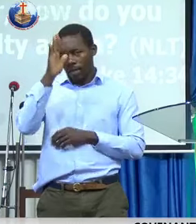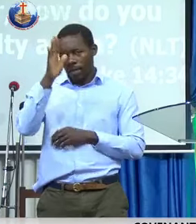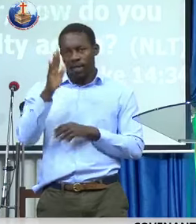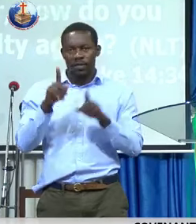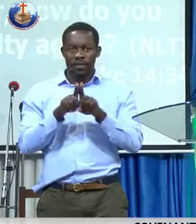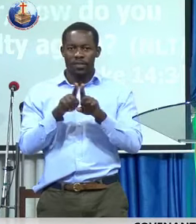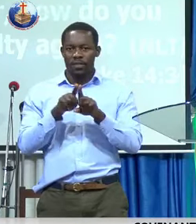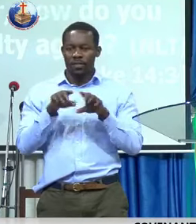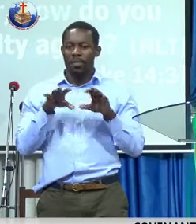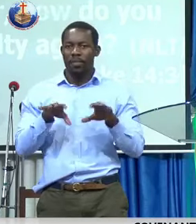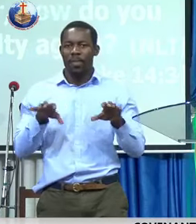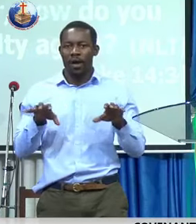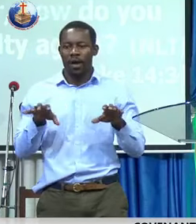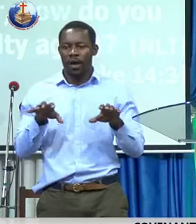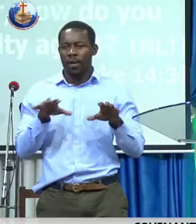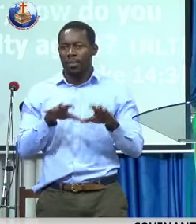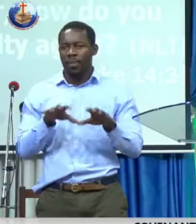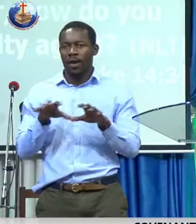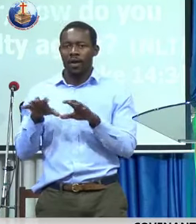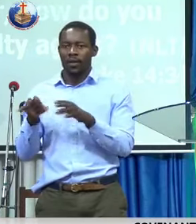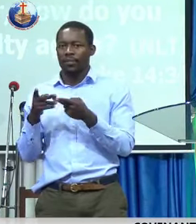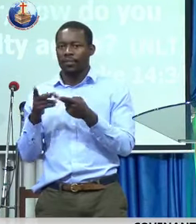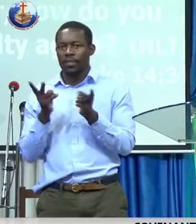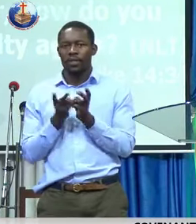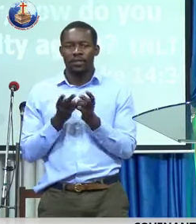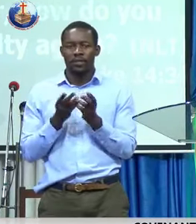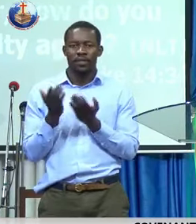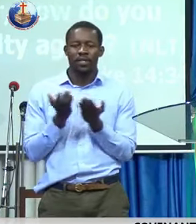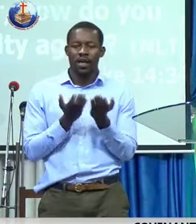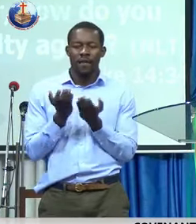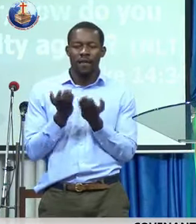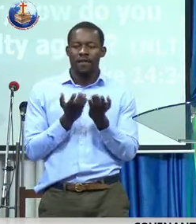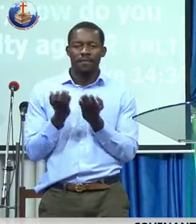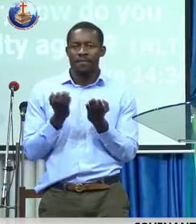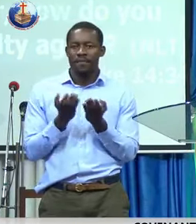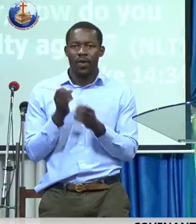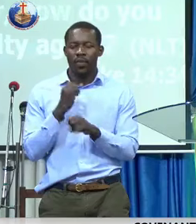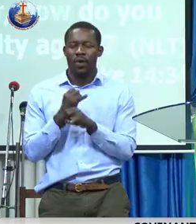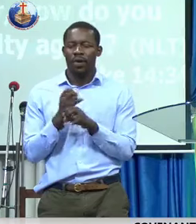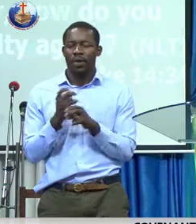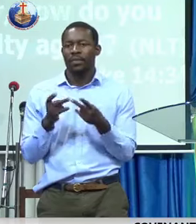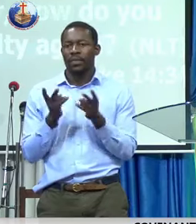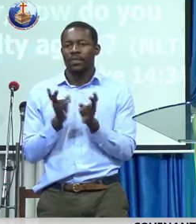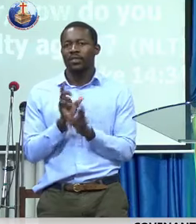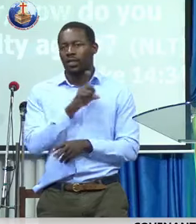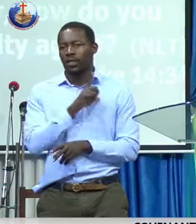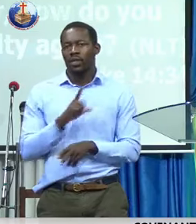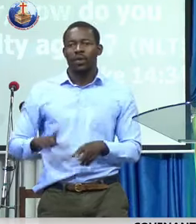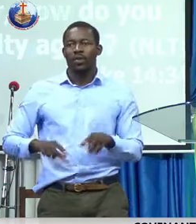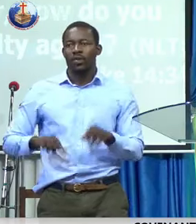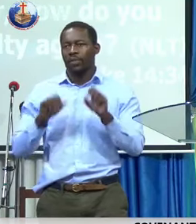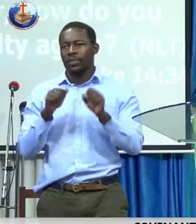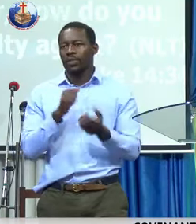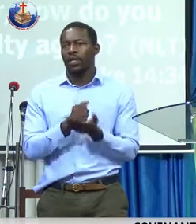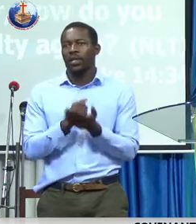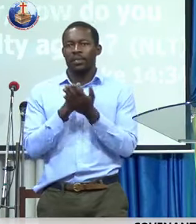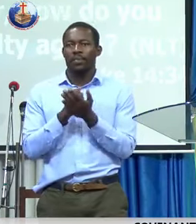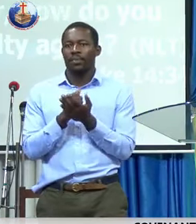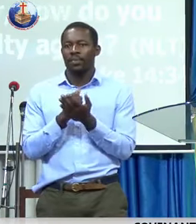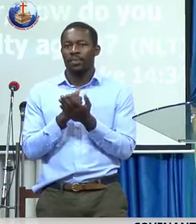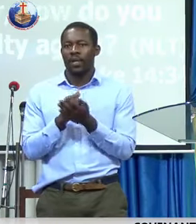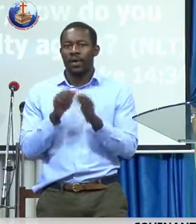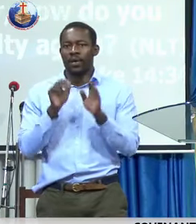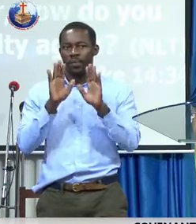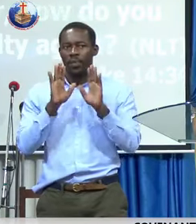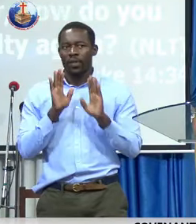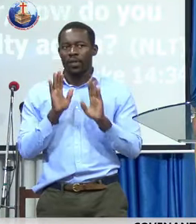our marketplaces where we are serving, Lord, may you help us to be effective even